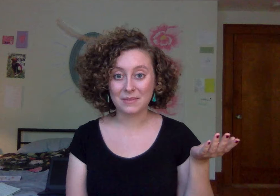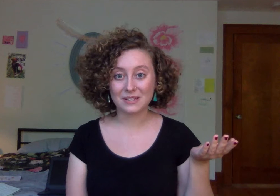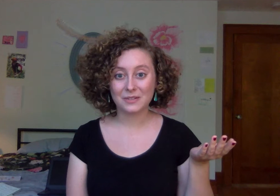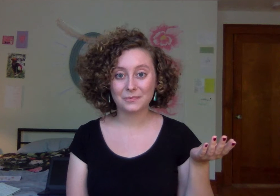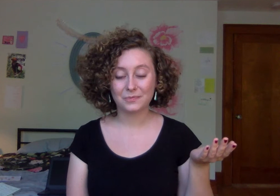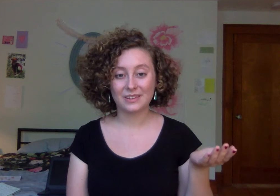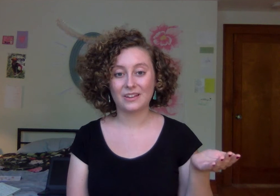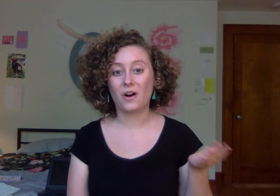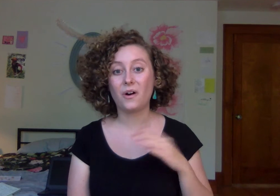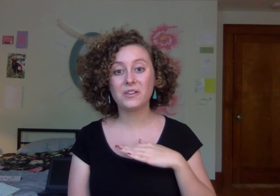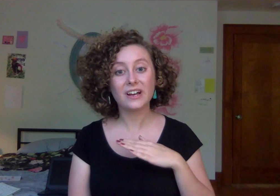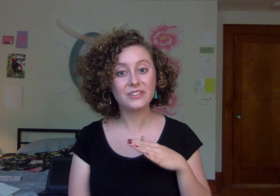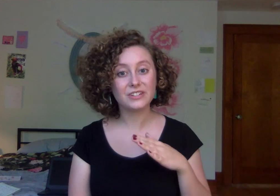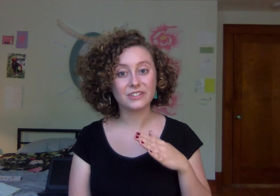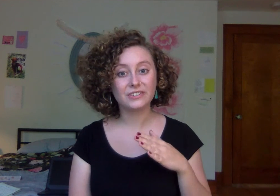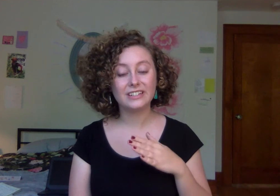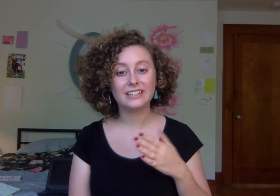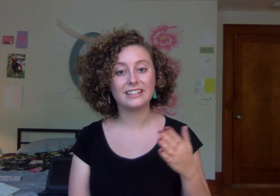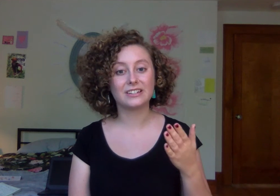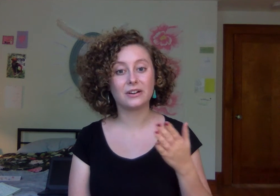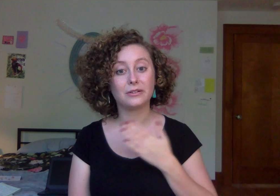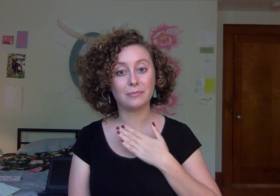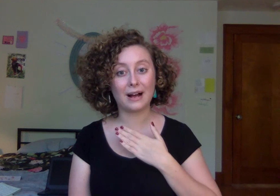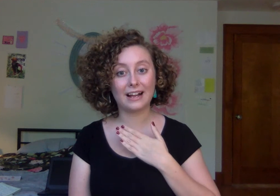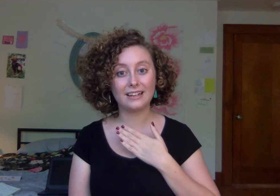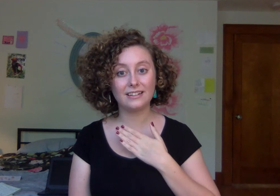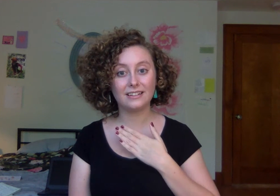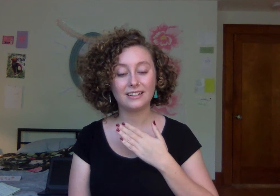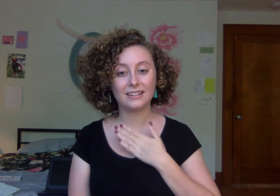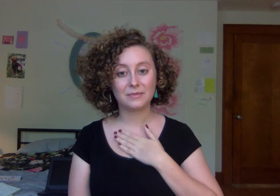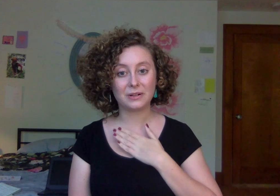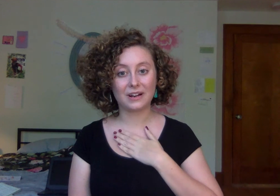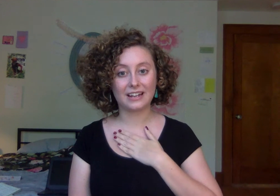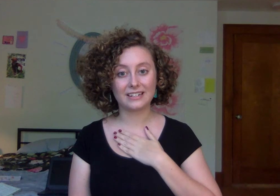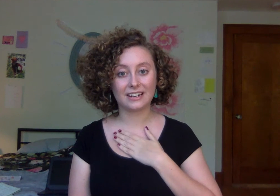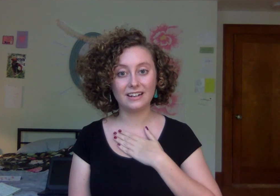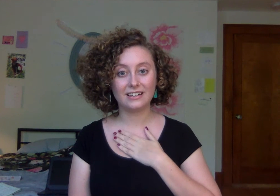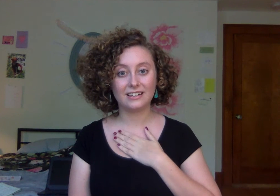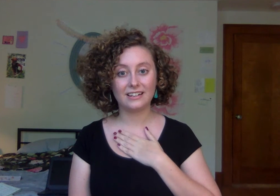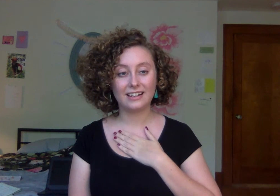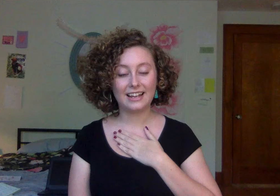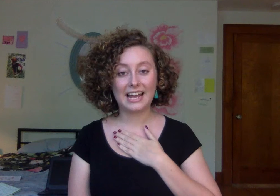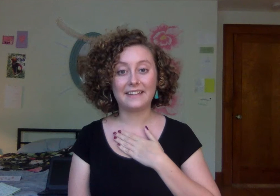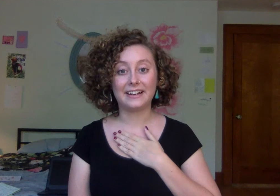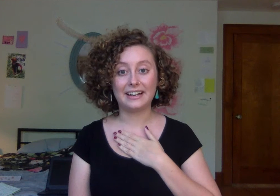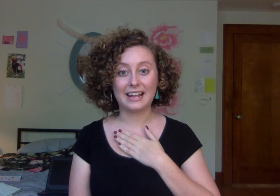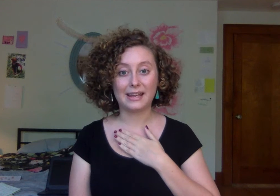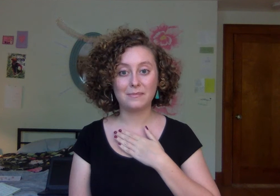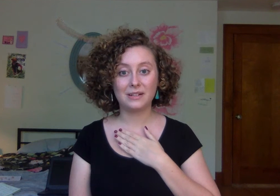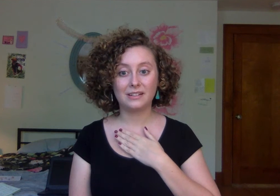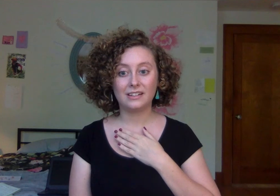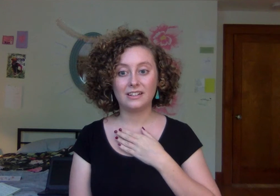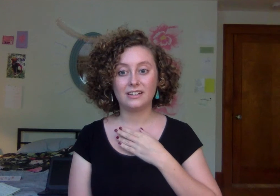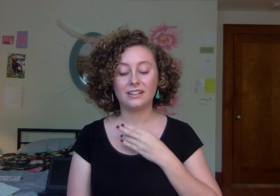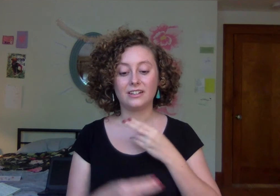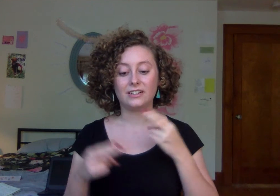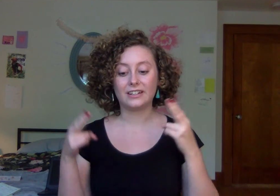is? All you have to do is go my, put your hand here, and then name. You're going to